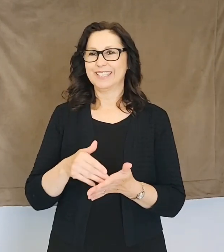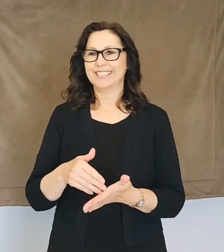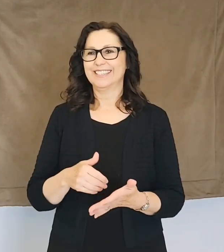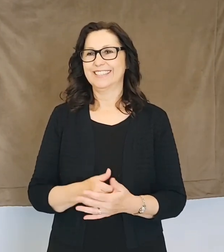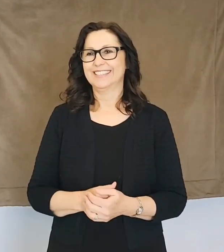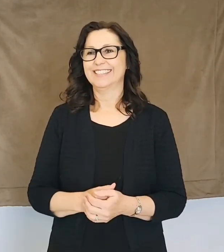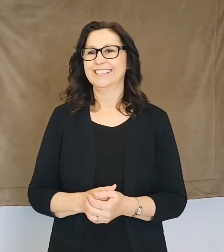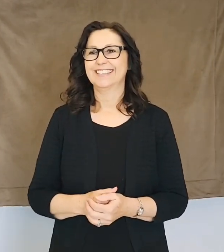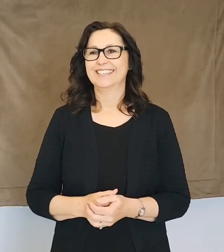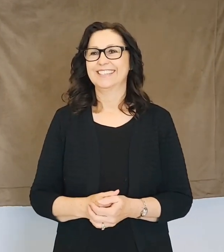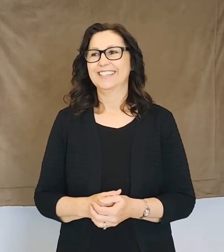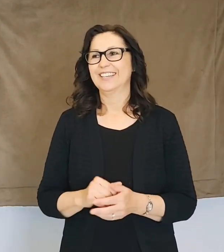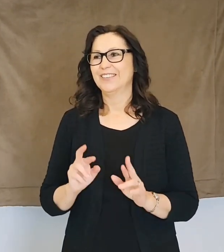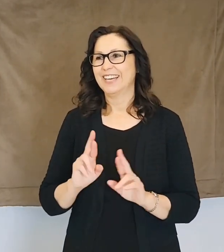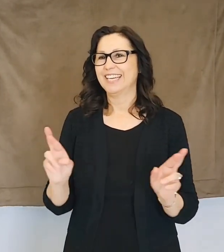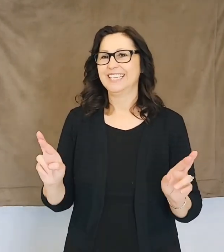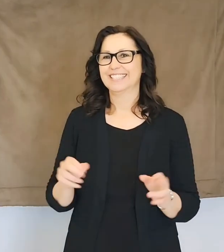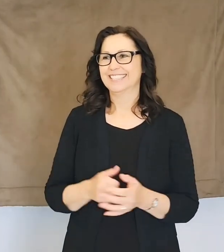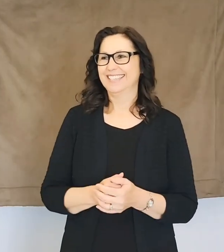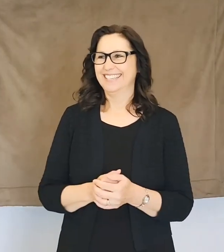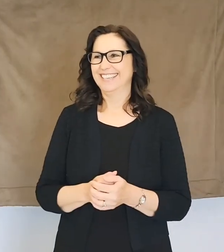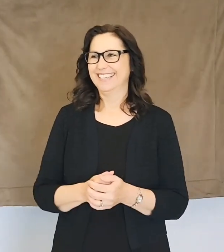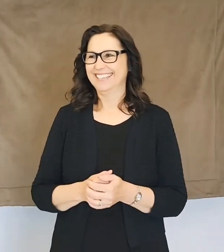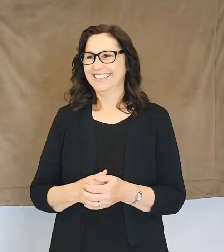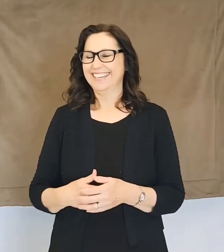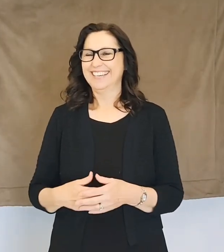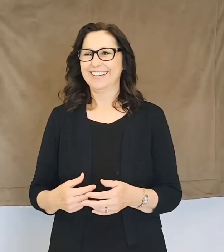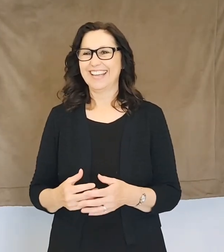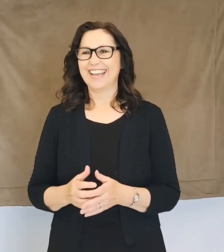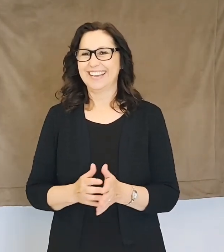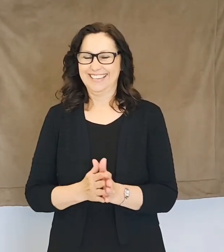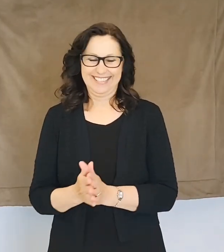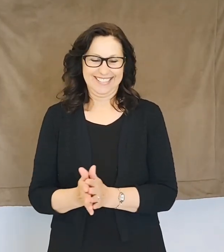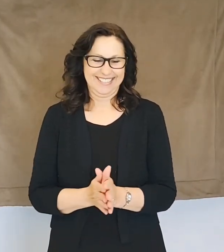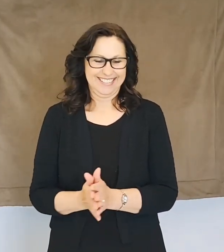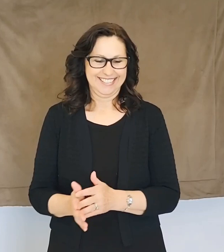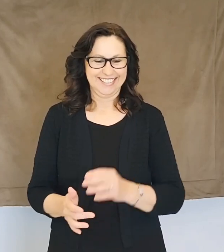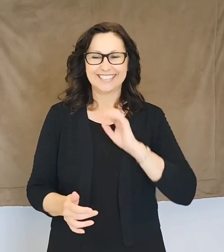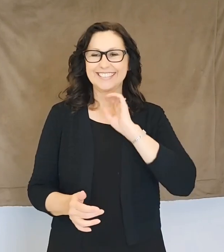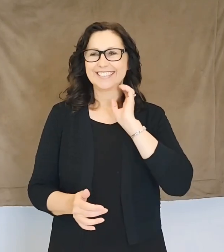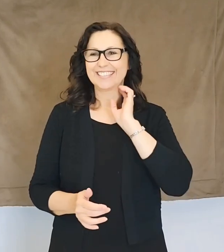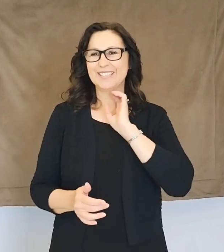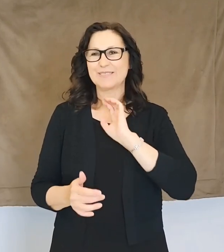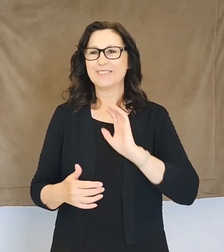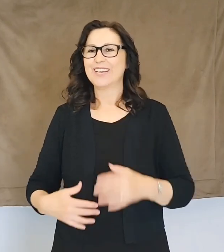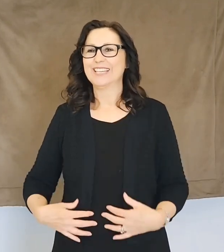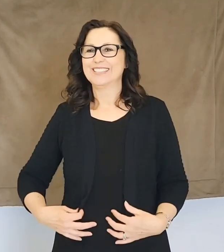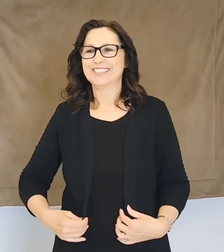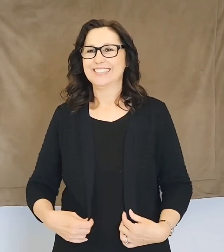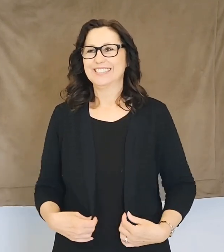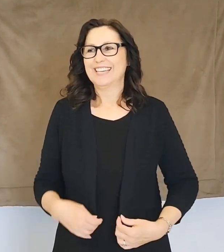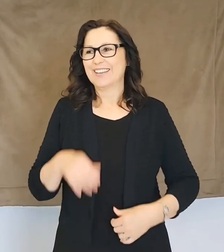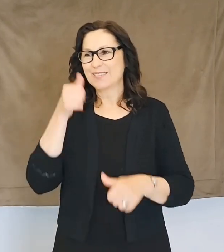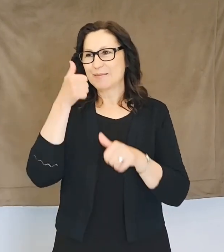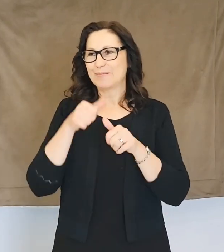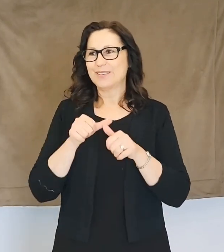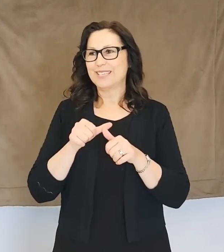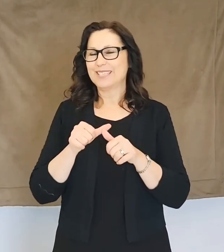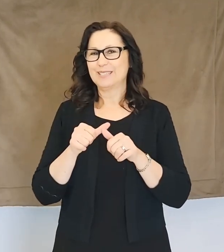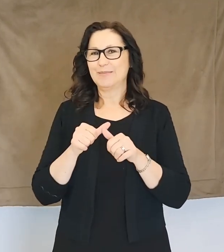1 through 1 million. You ready? Okay. This will be fun. And remember, this is